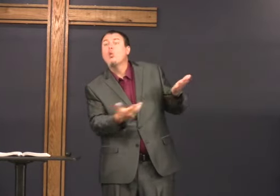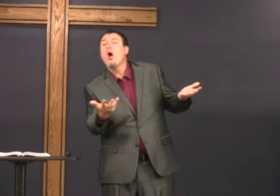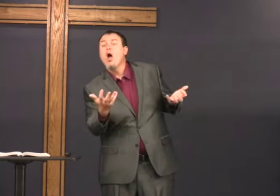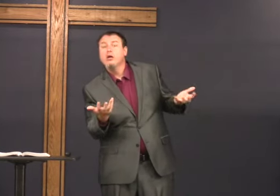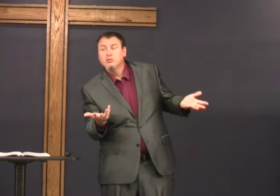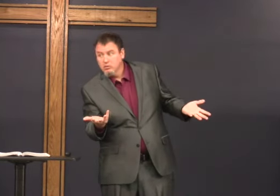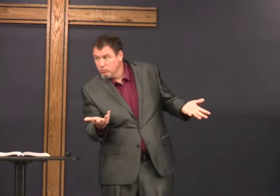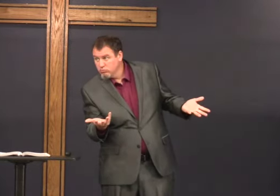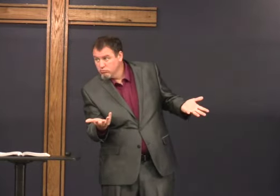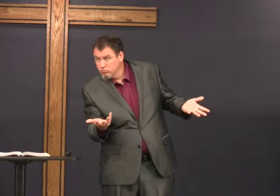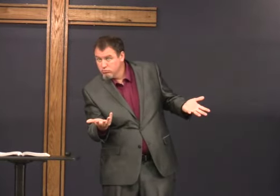Which one do you want to do?